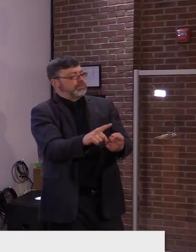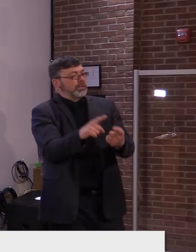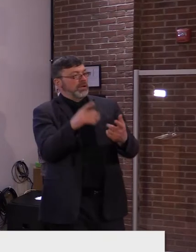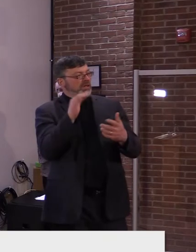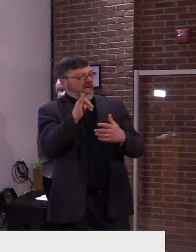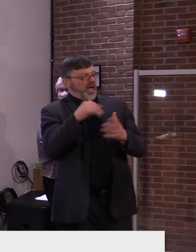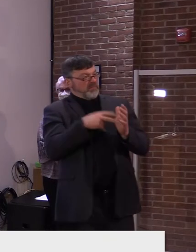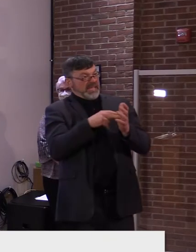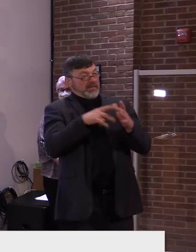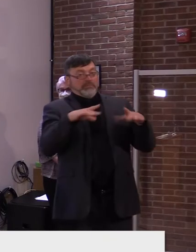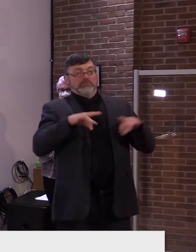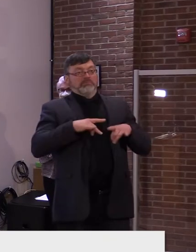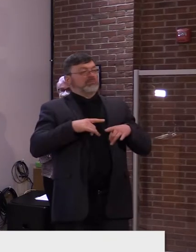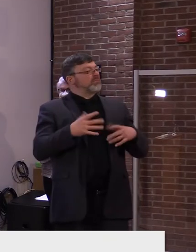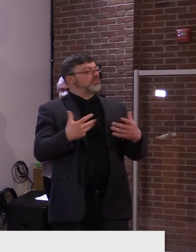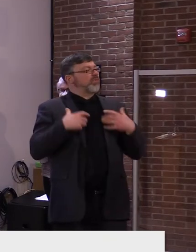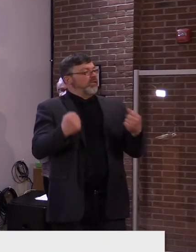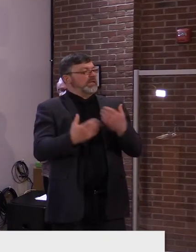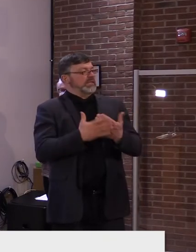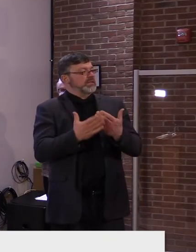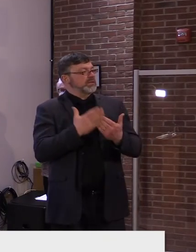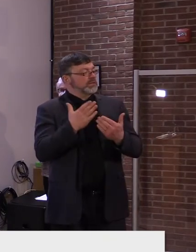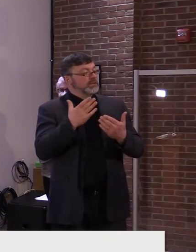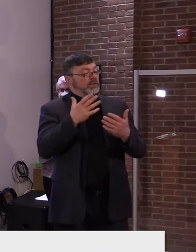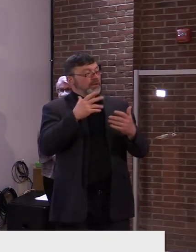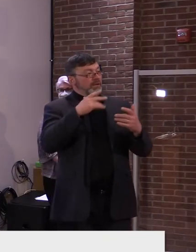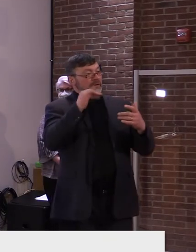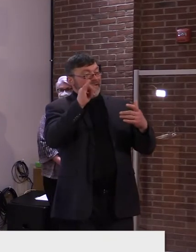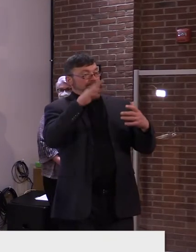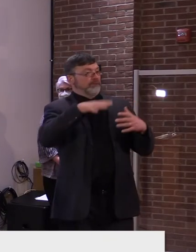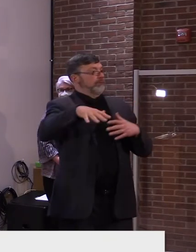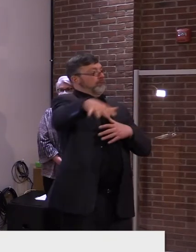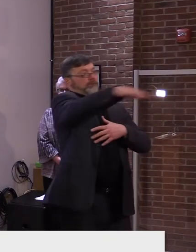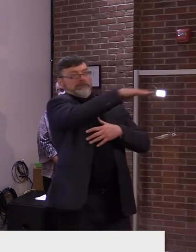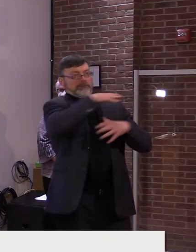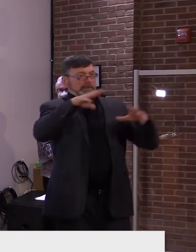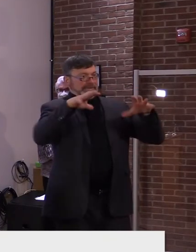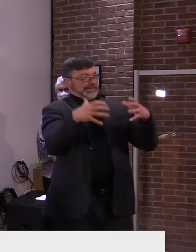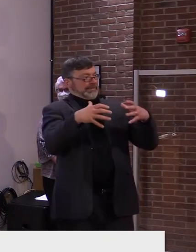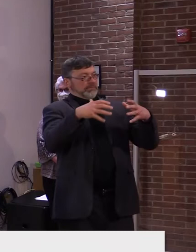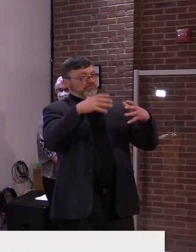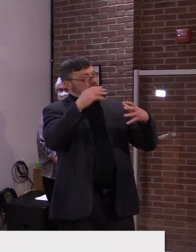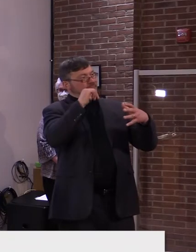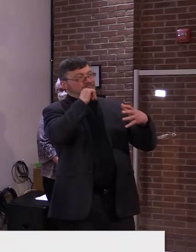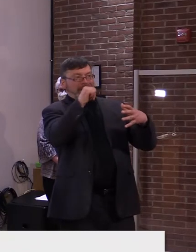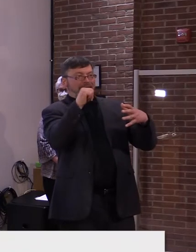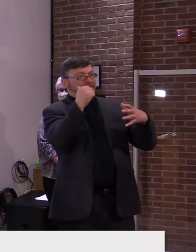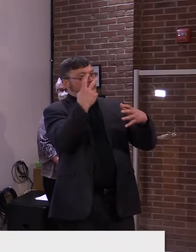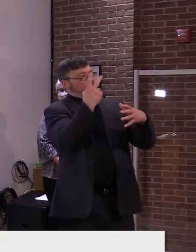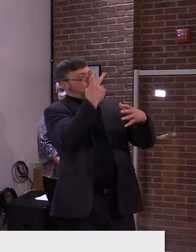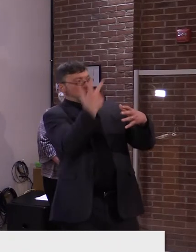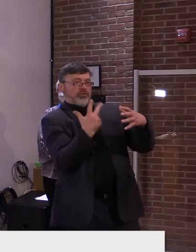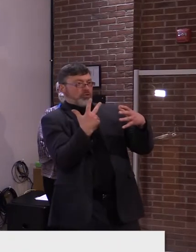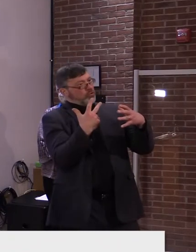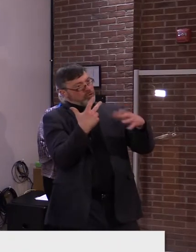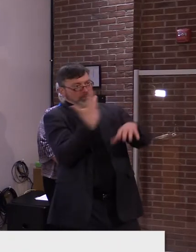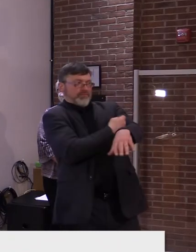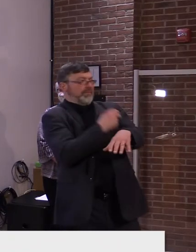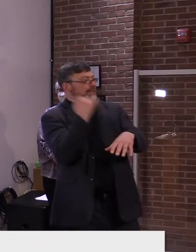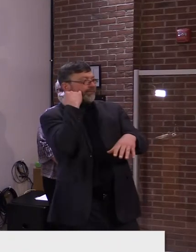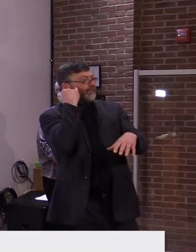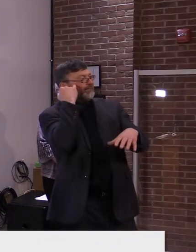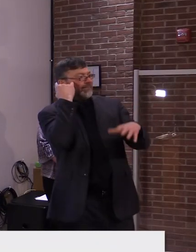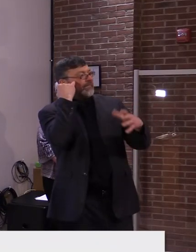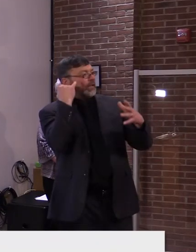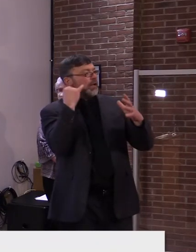all been able to get their vaccine yet, the people who have got the vaccine are still protected against the most serious outcomes. And though they